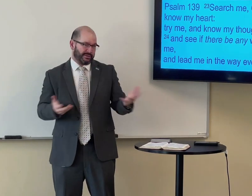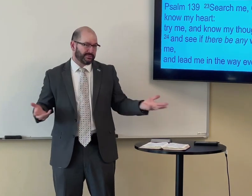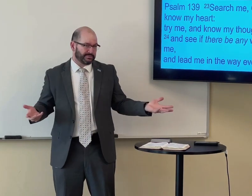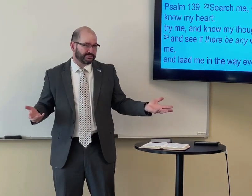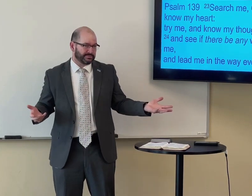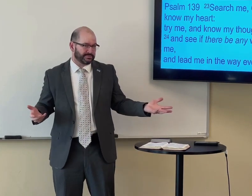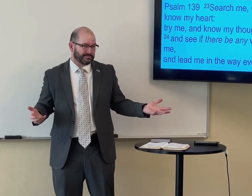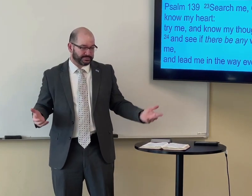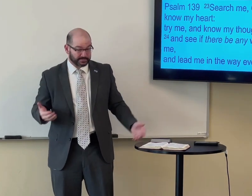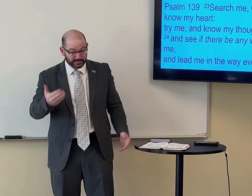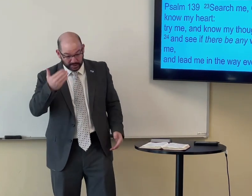apart.